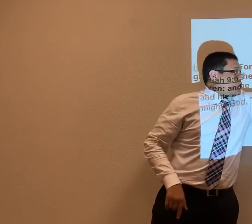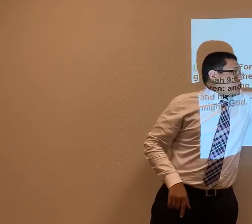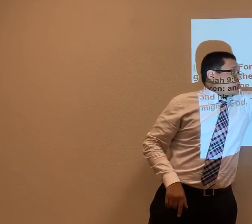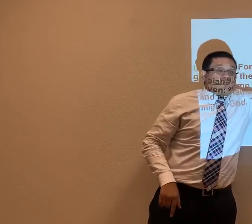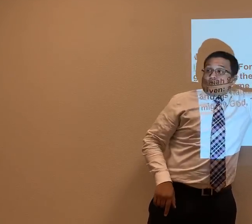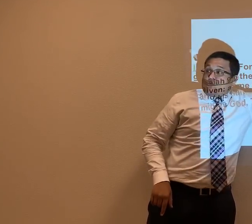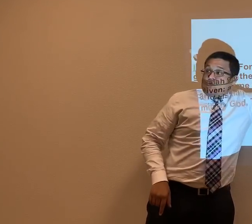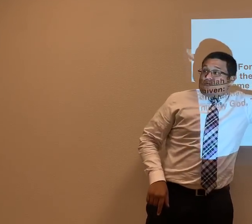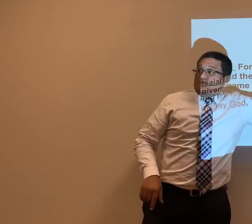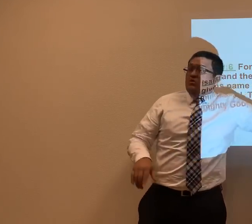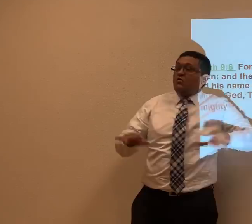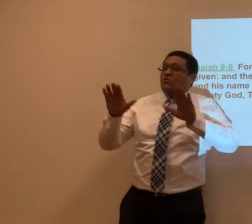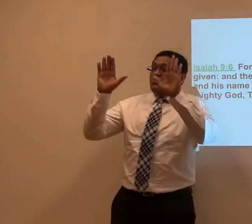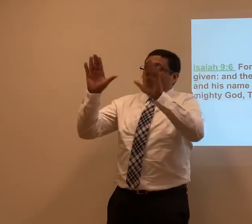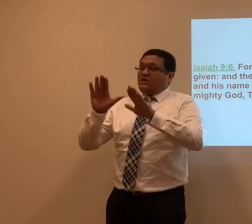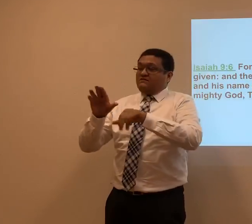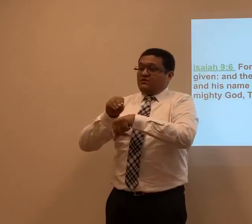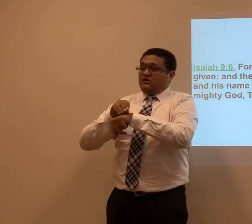does, characteristics.